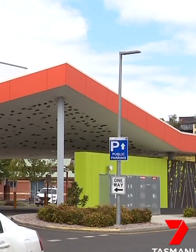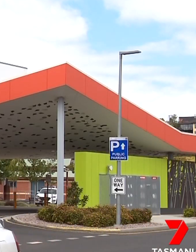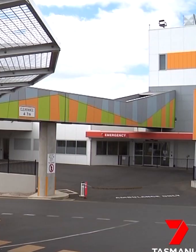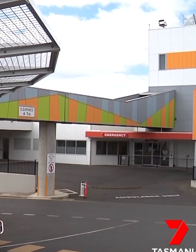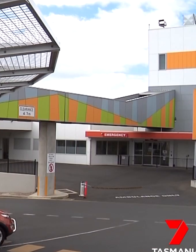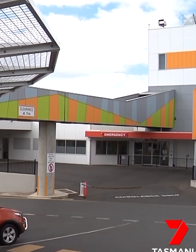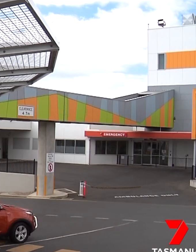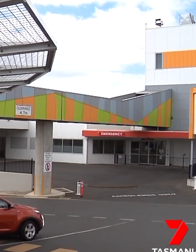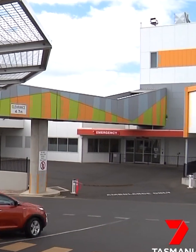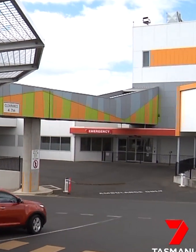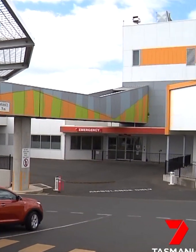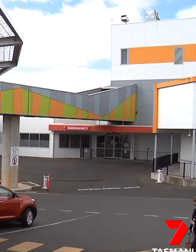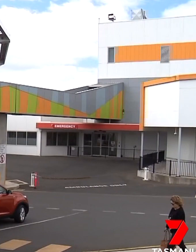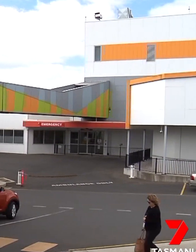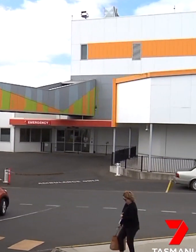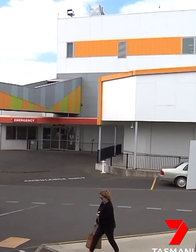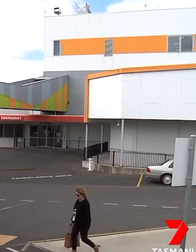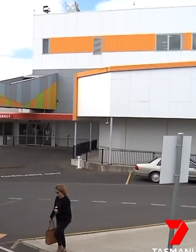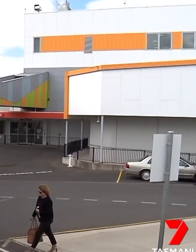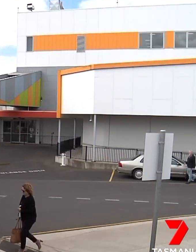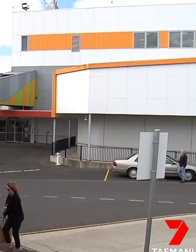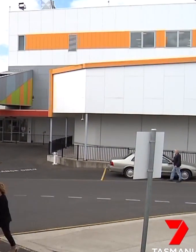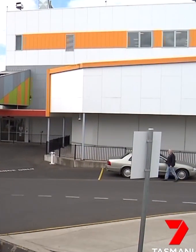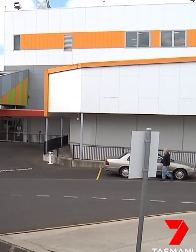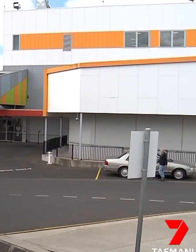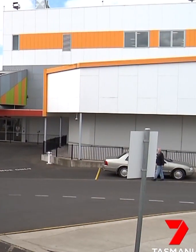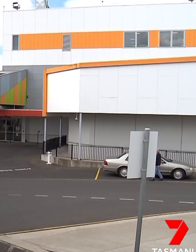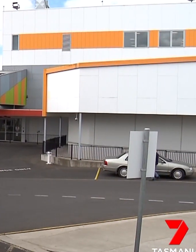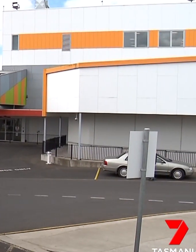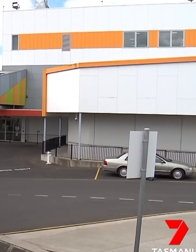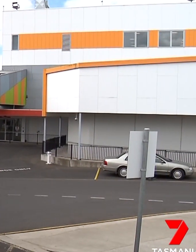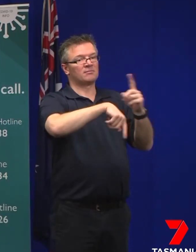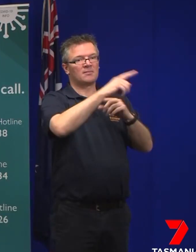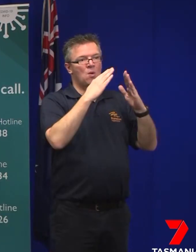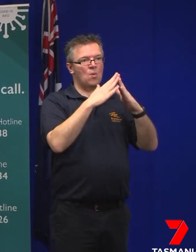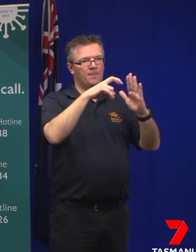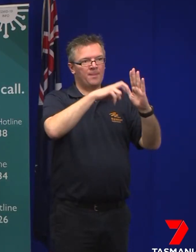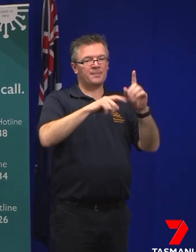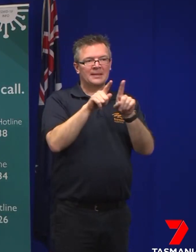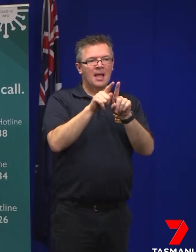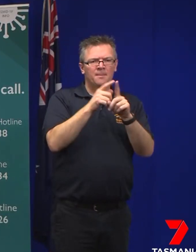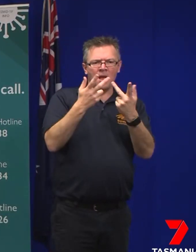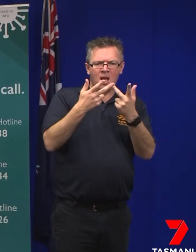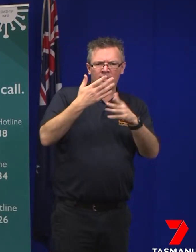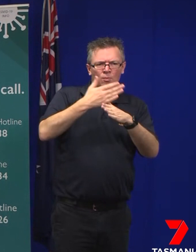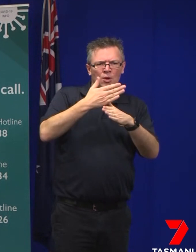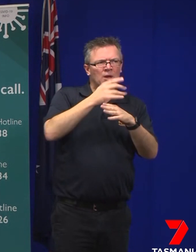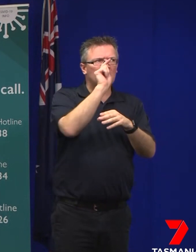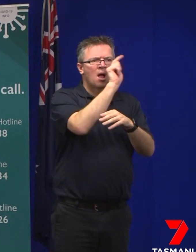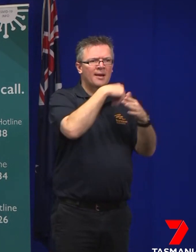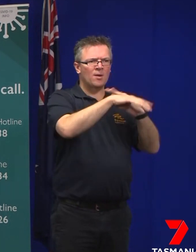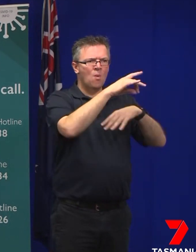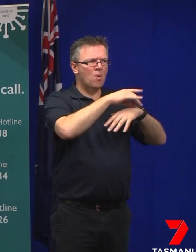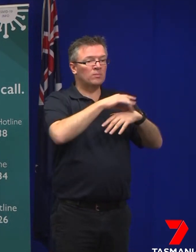Hospital, bringing the number of people infected in the outbreak there to 7. Staff on the ground have been working to identify staff